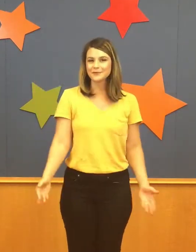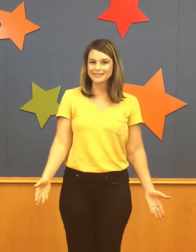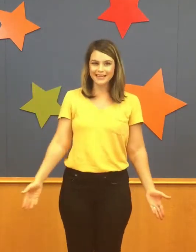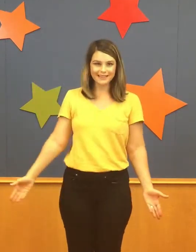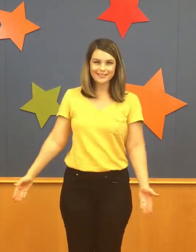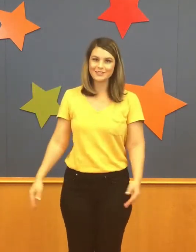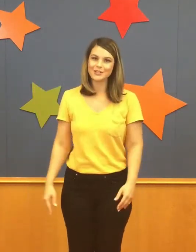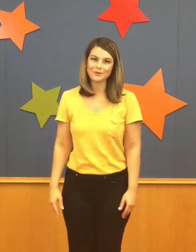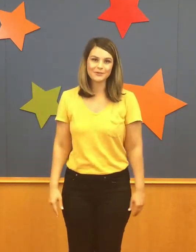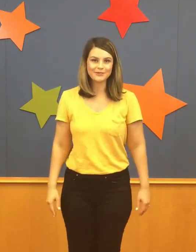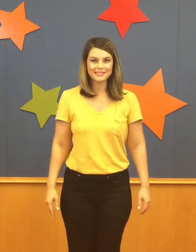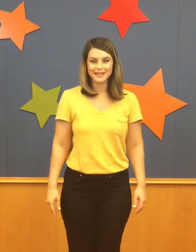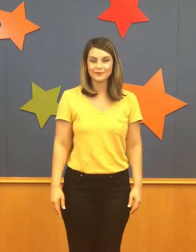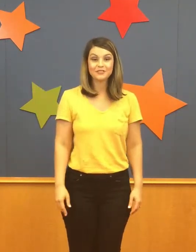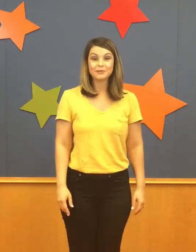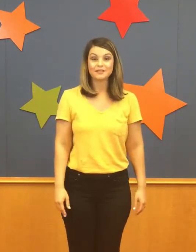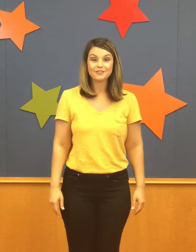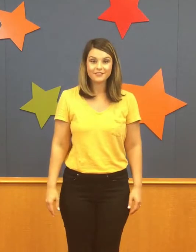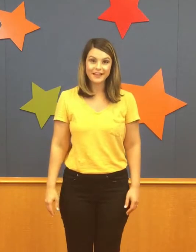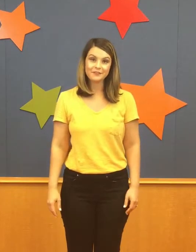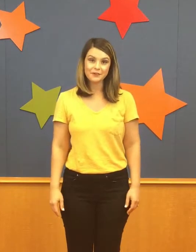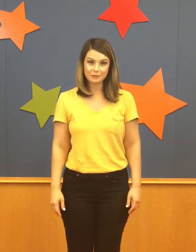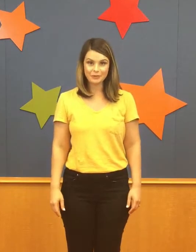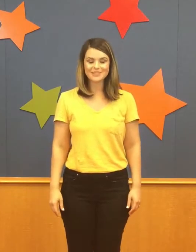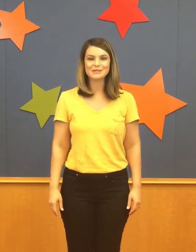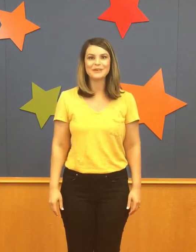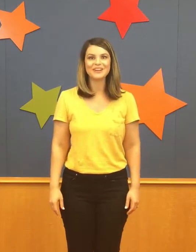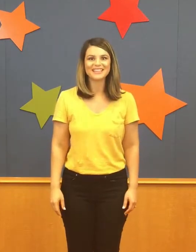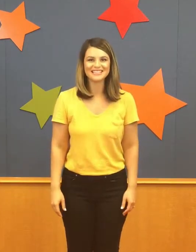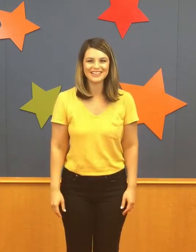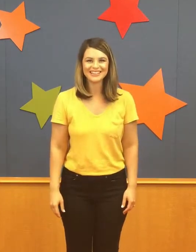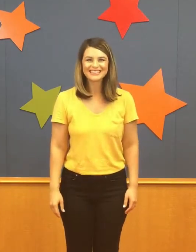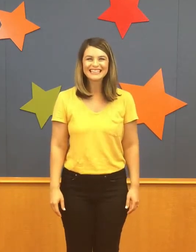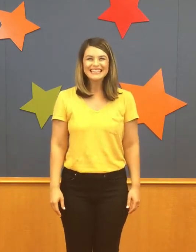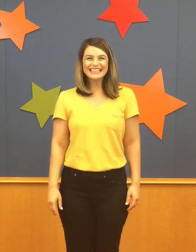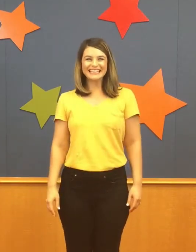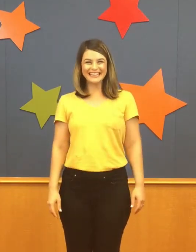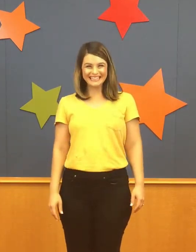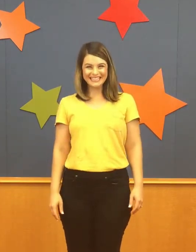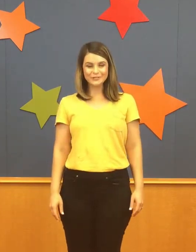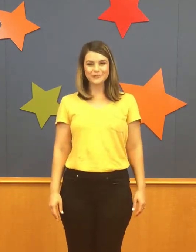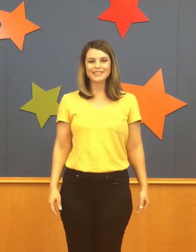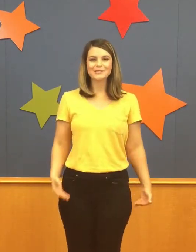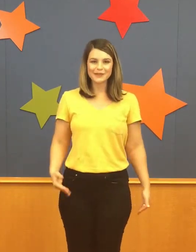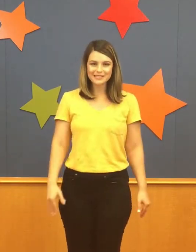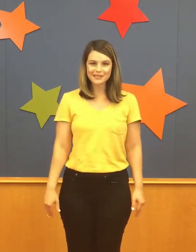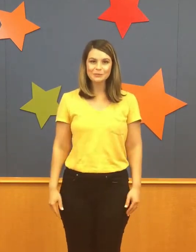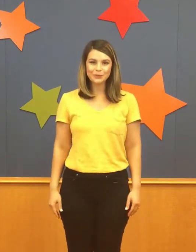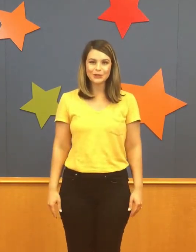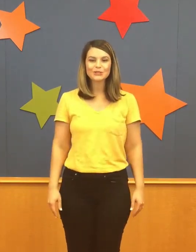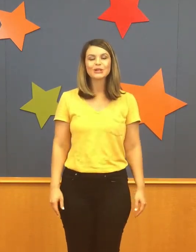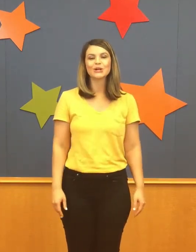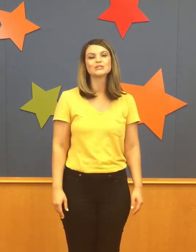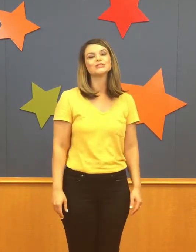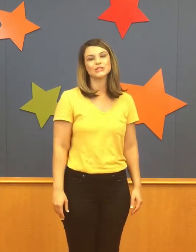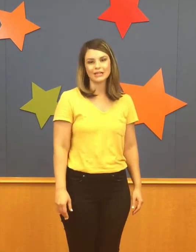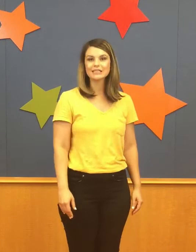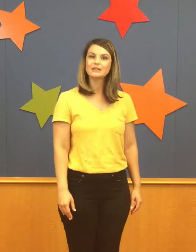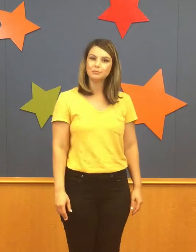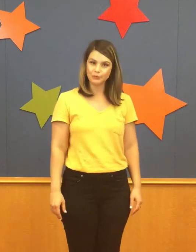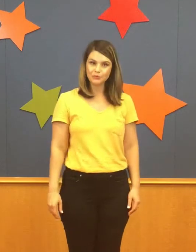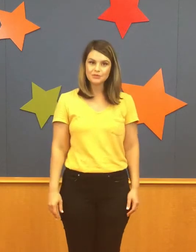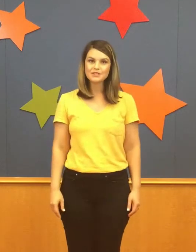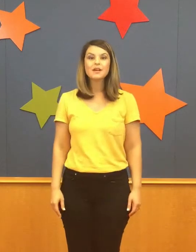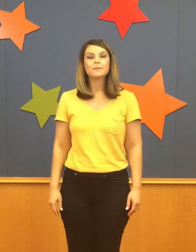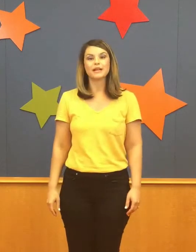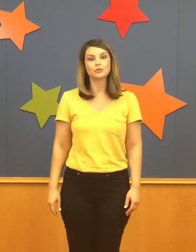I'm so excited to share with you today one of my favorite books about a dog. This story is based on a book called Dog